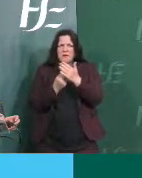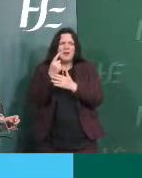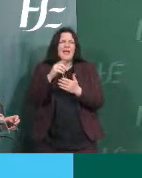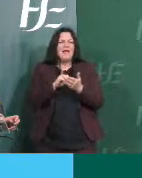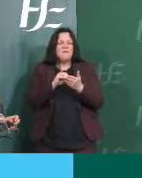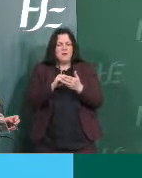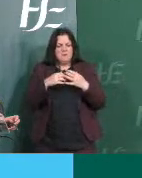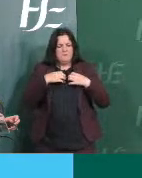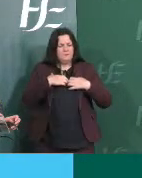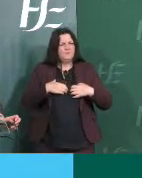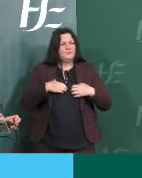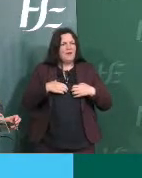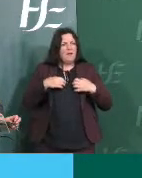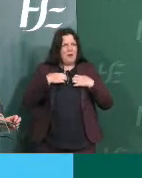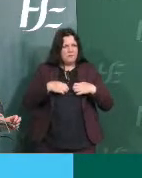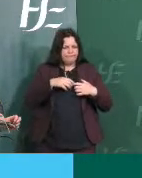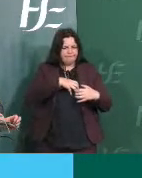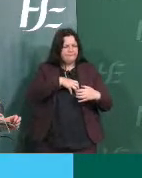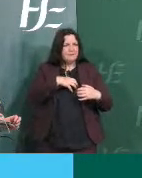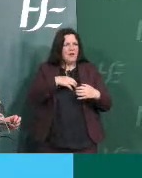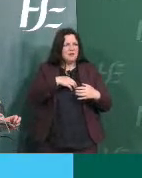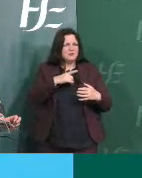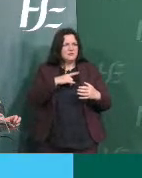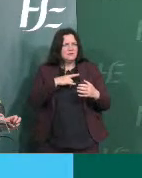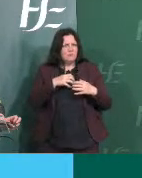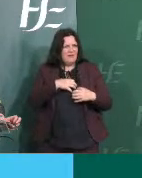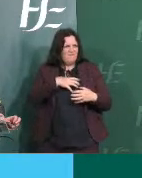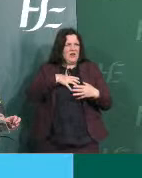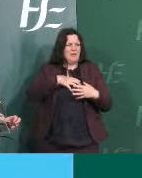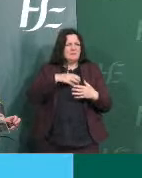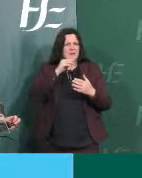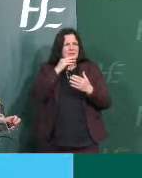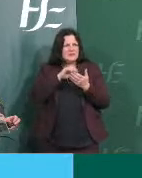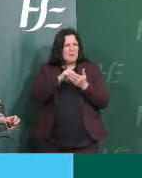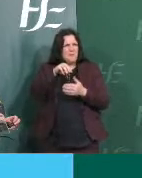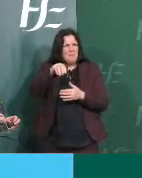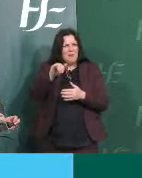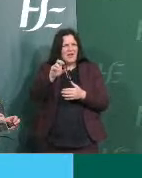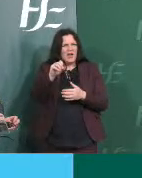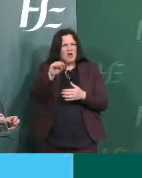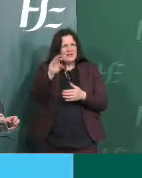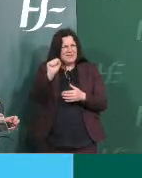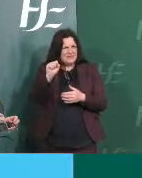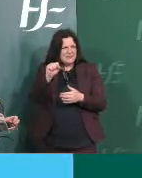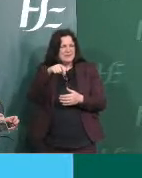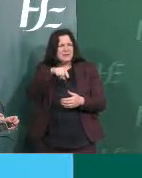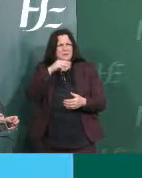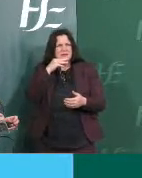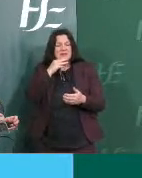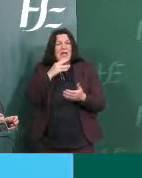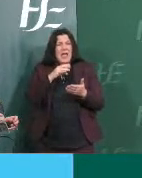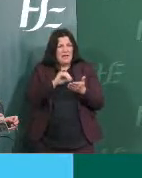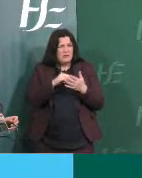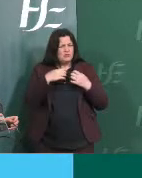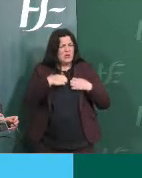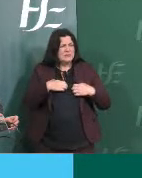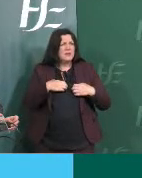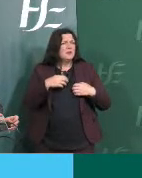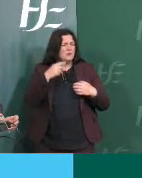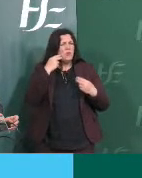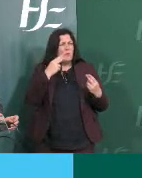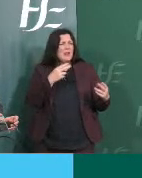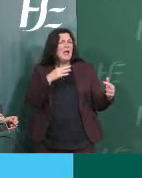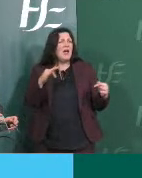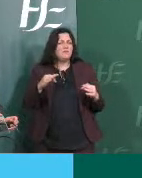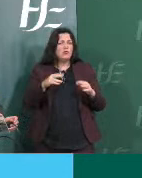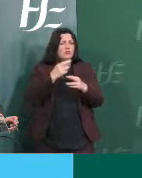and pericarditis, symptoms of which are palpitations, breathlessness, and chest pains. But those reported cases worldwide do resolve with rest and